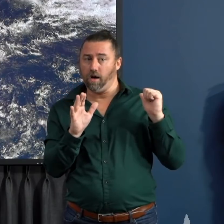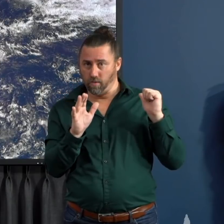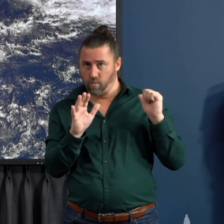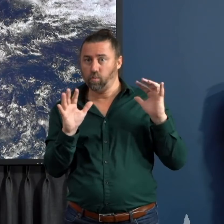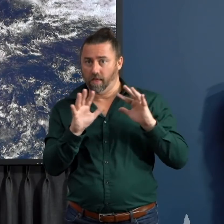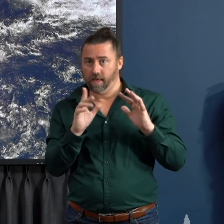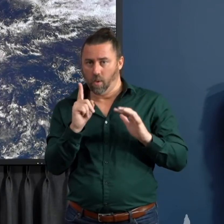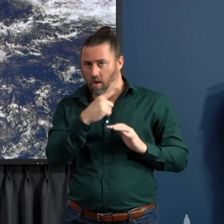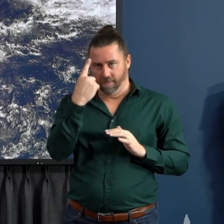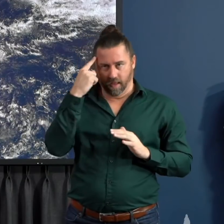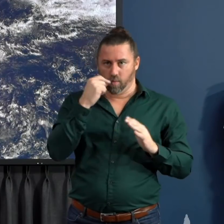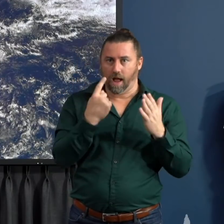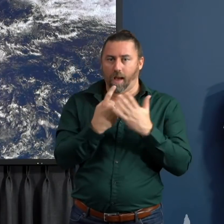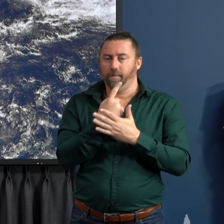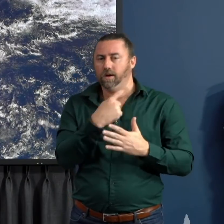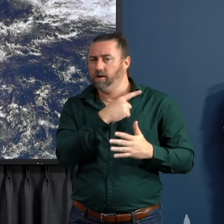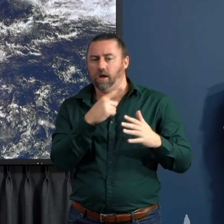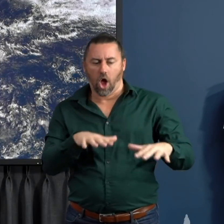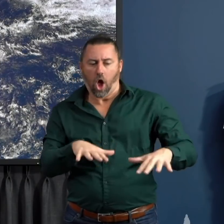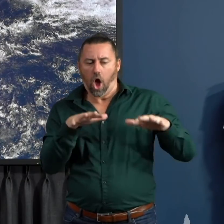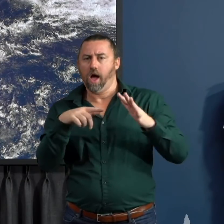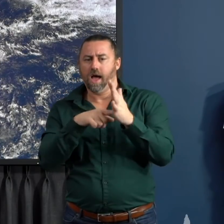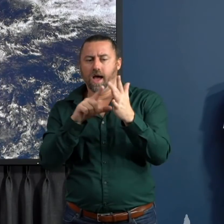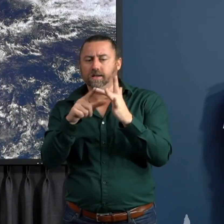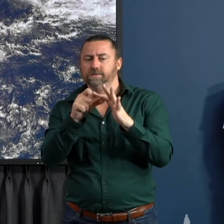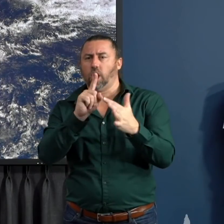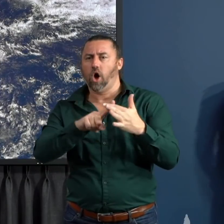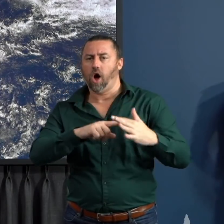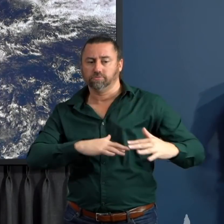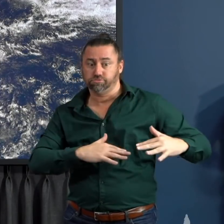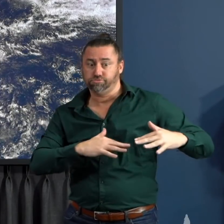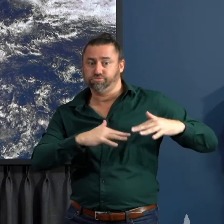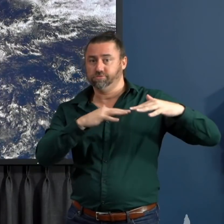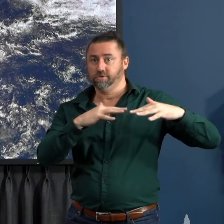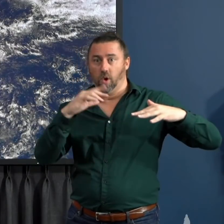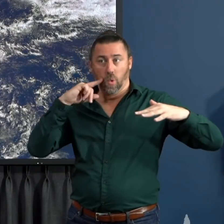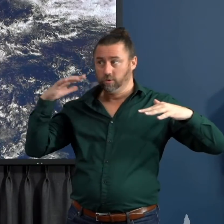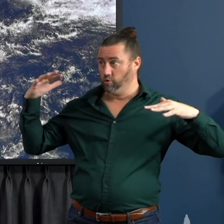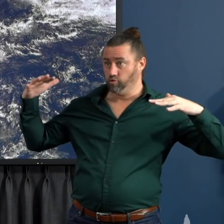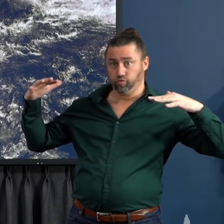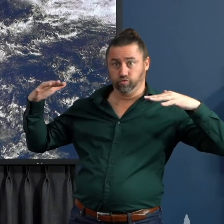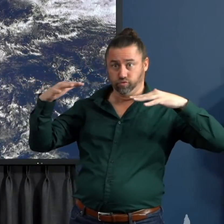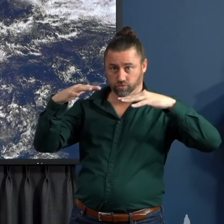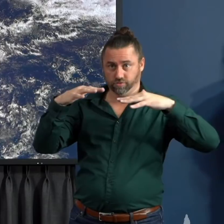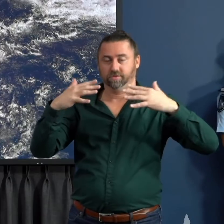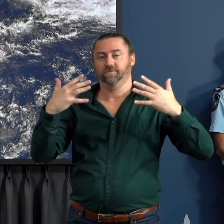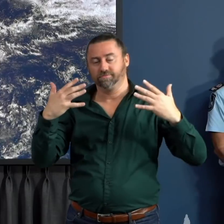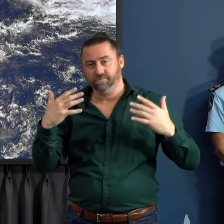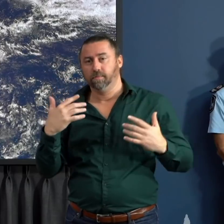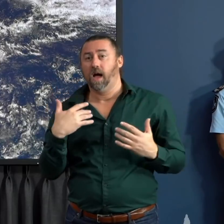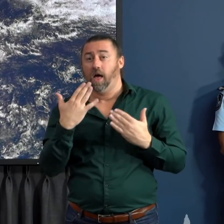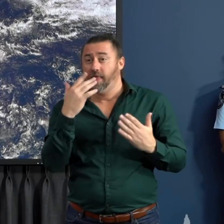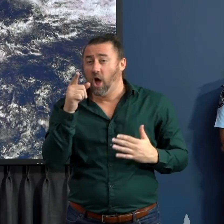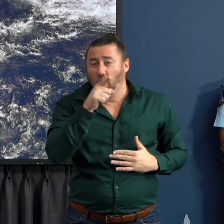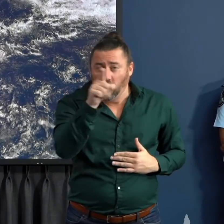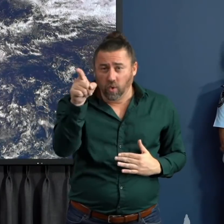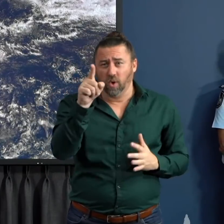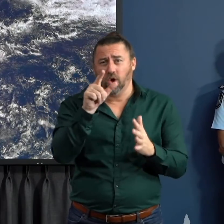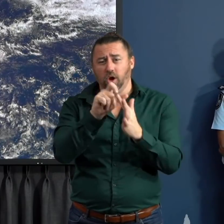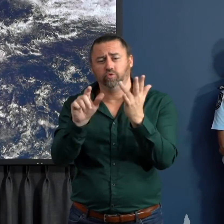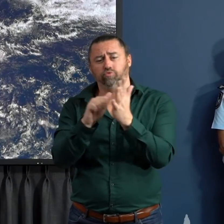they're expecting with the high tide tonight. But can I thank residents and the community for doing the right